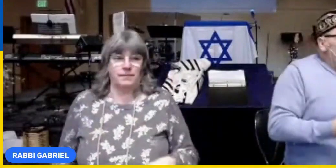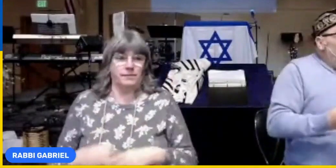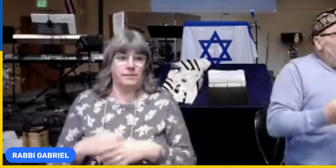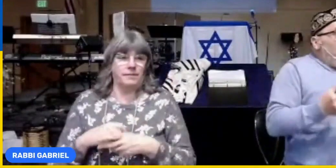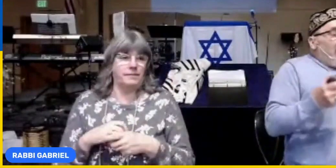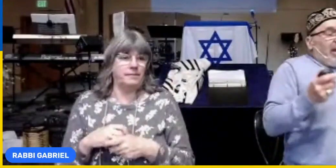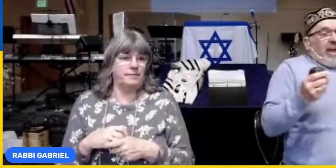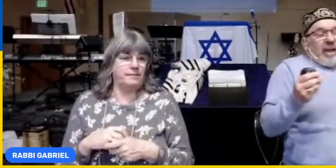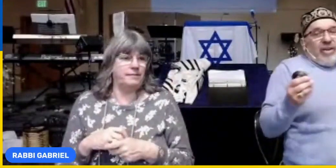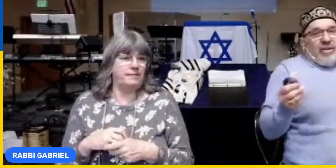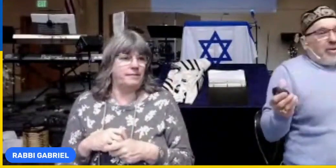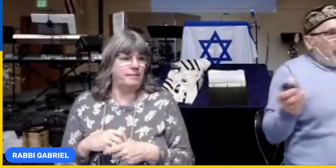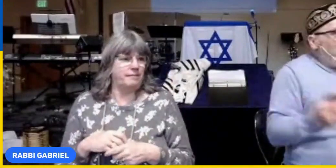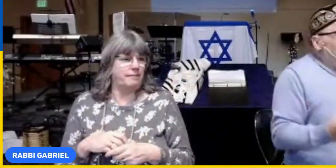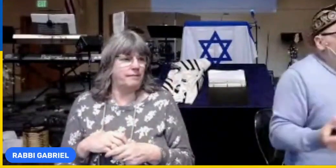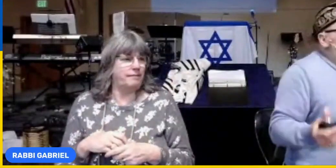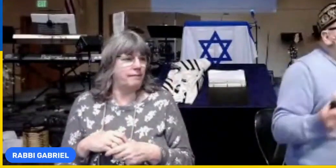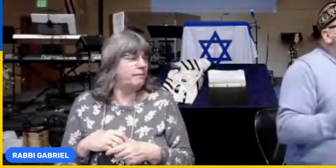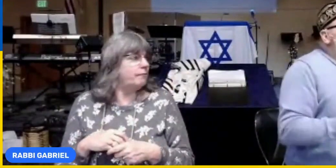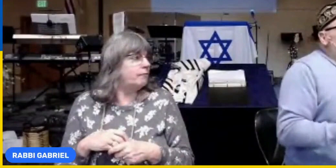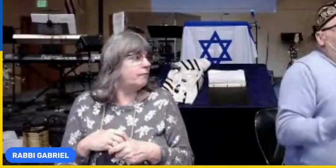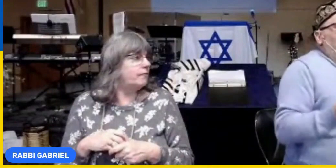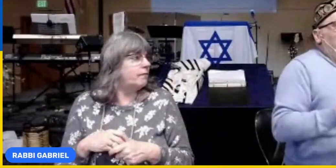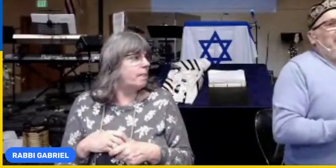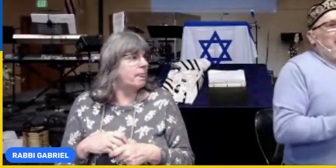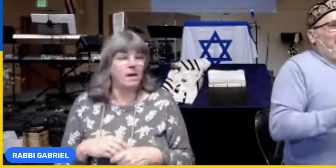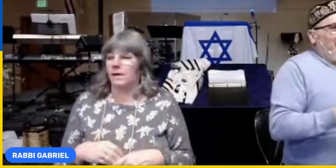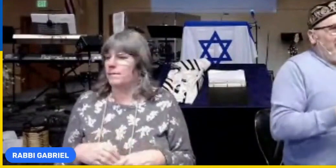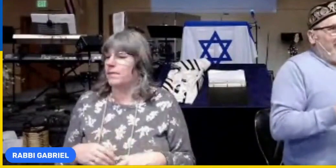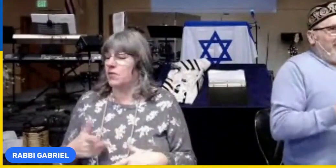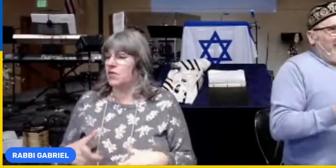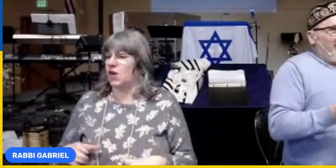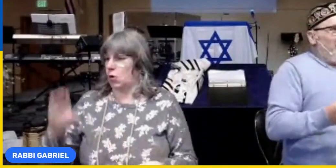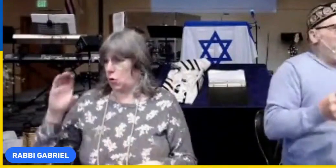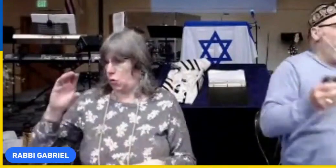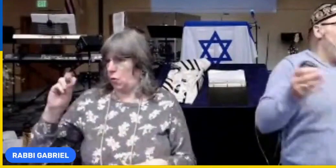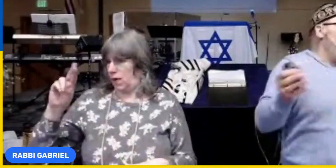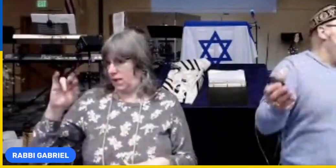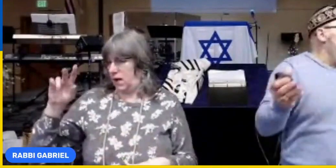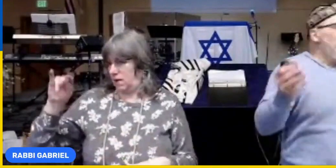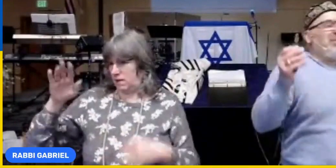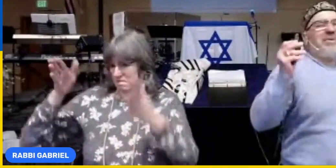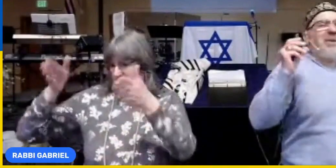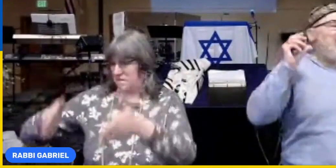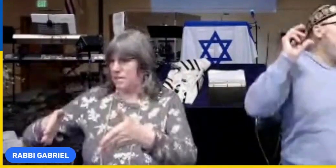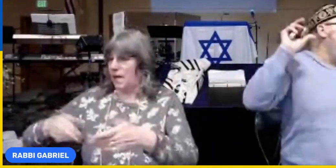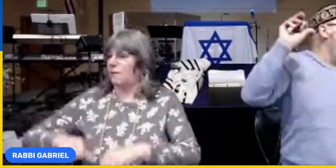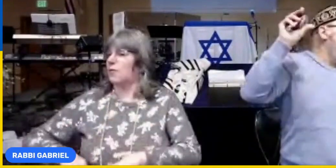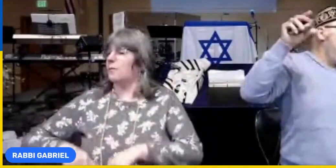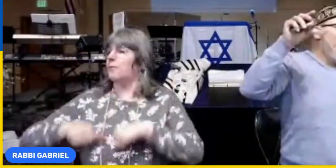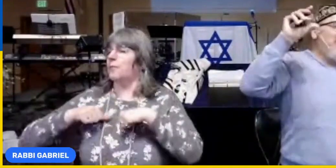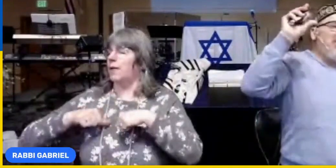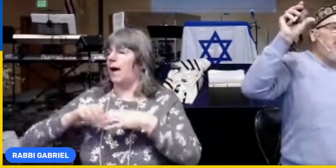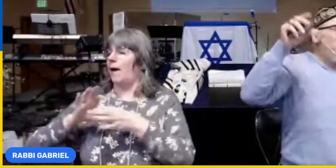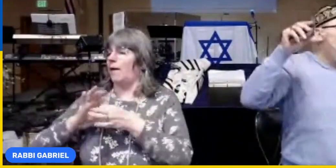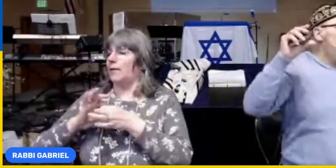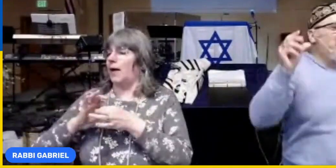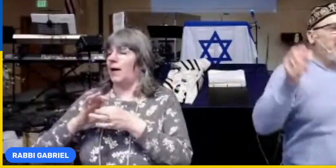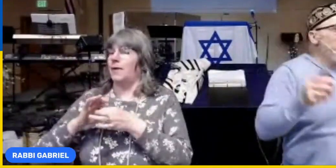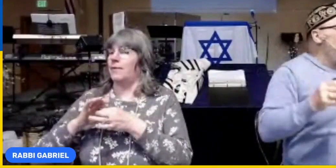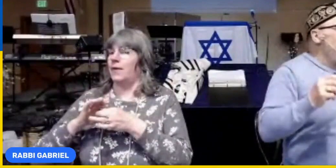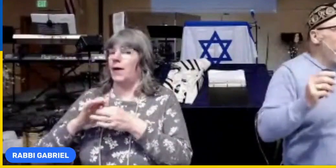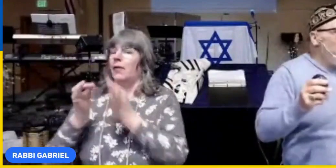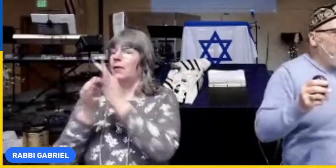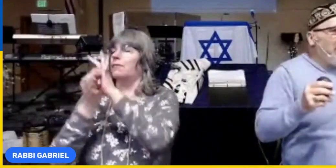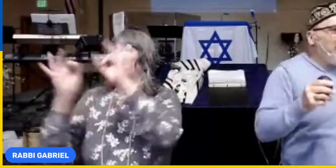so the Corinthians, they were proud of their liberty, of their, we're not like these people who are